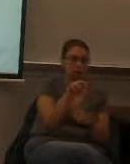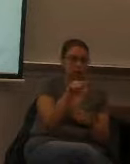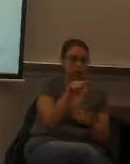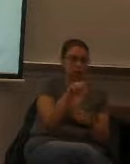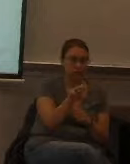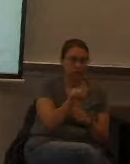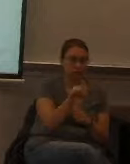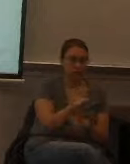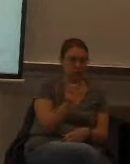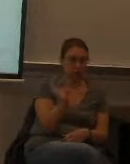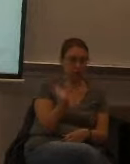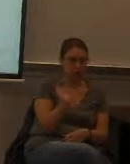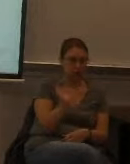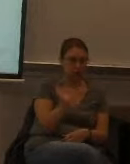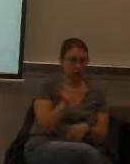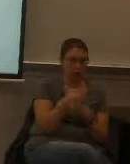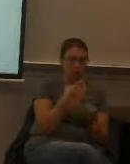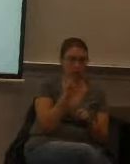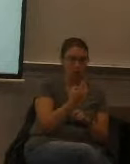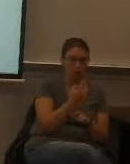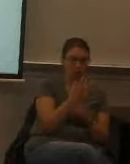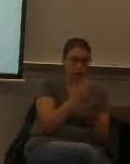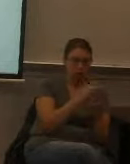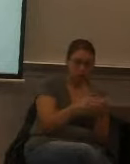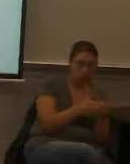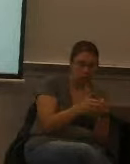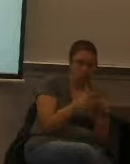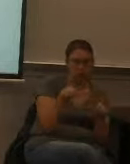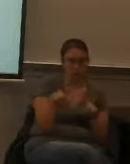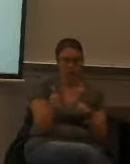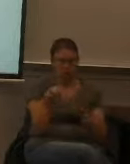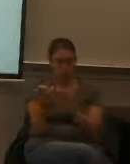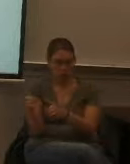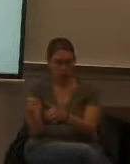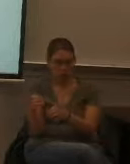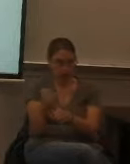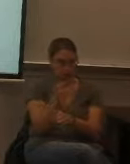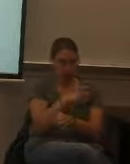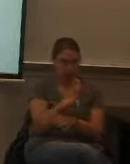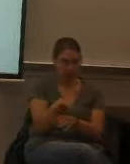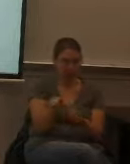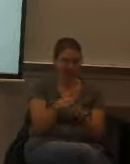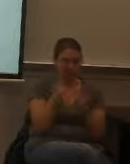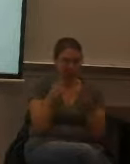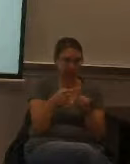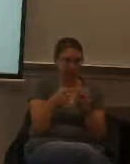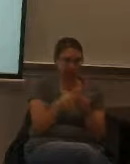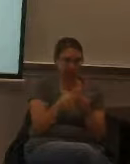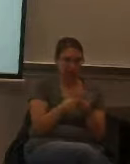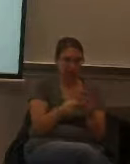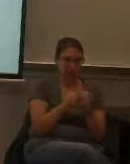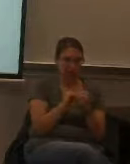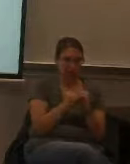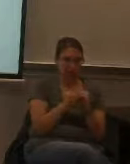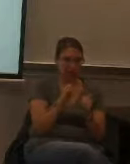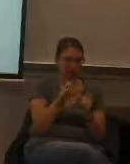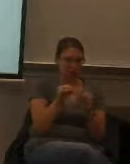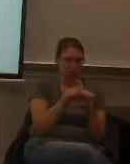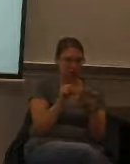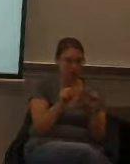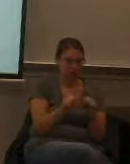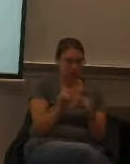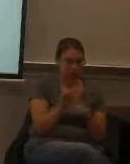of carbon from one compartment to another as a way to illustrate how the